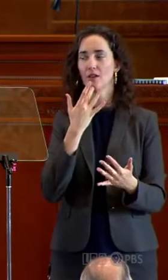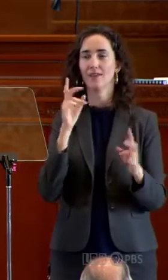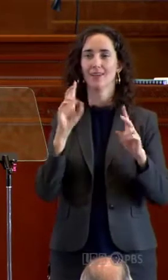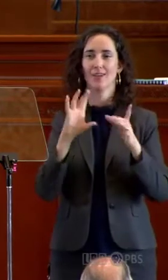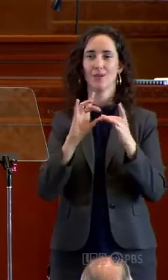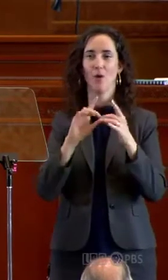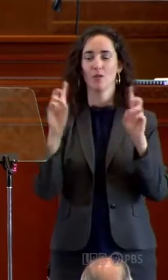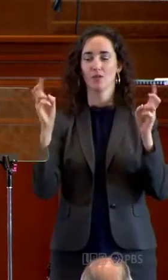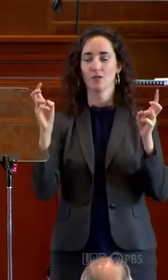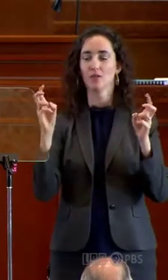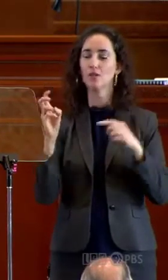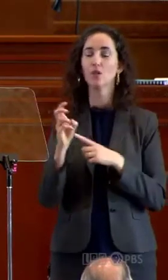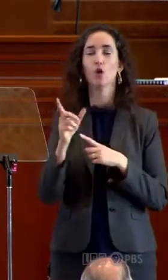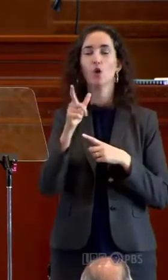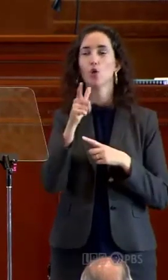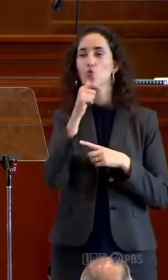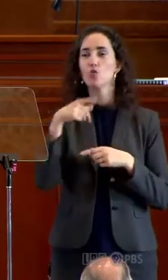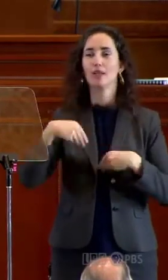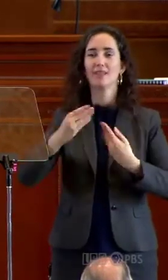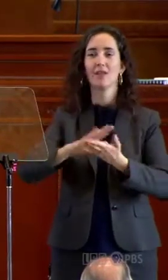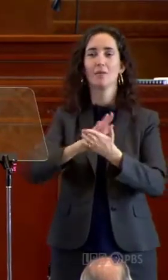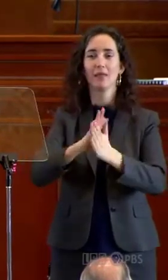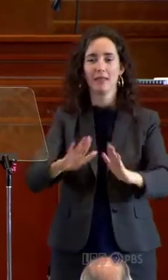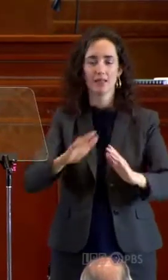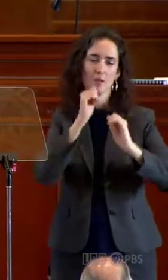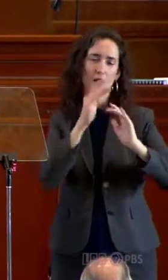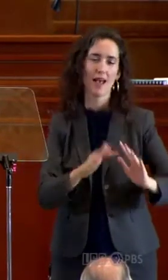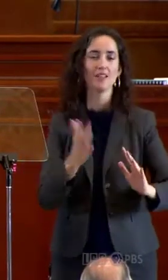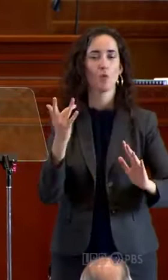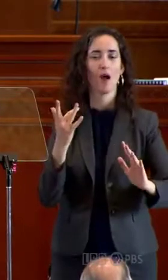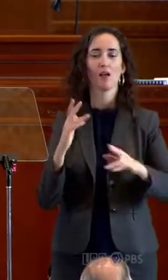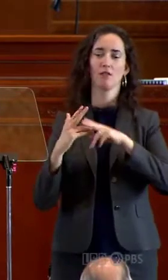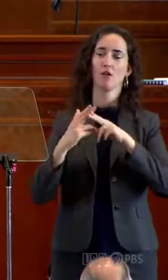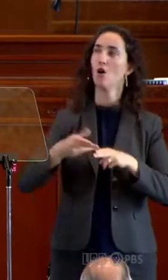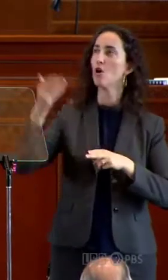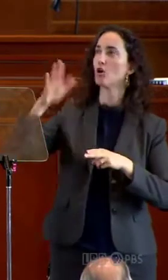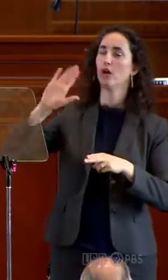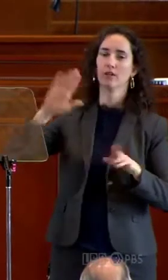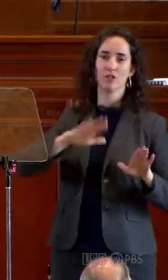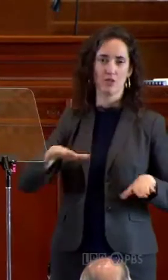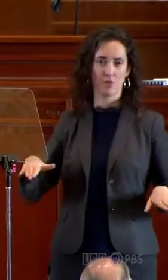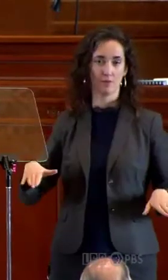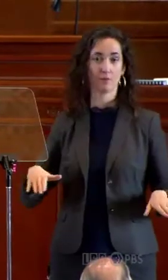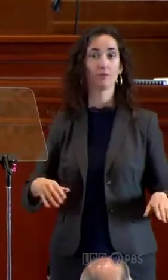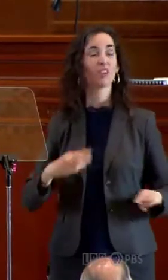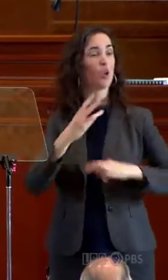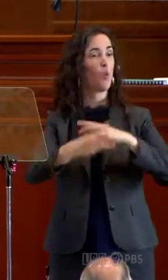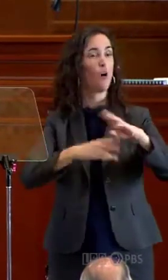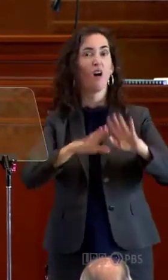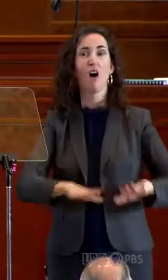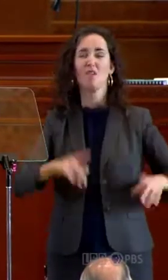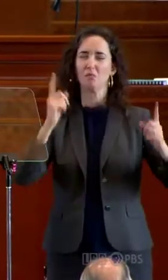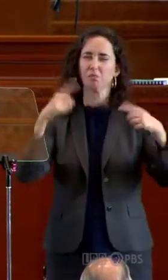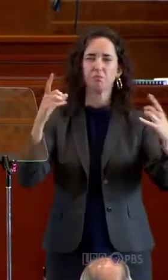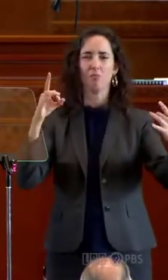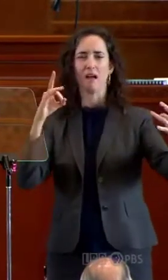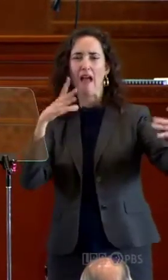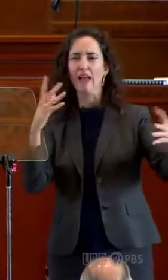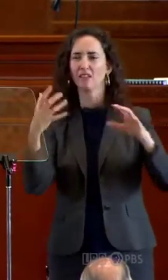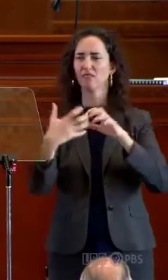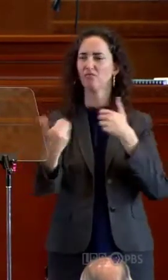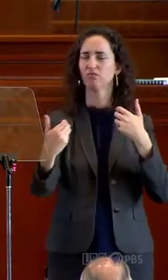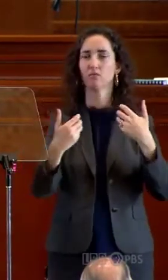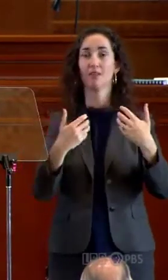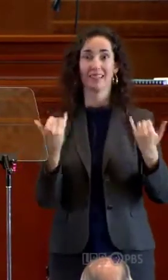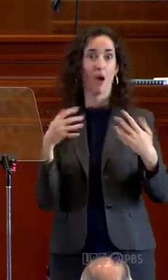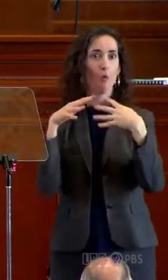are the peacemakers, for they shall be called children of God. In a world that is too much hatred, strife, and currently